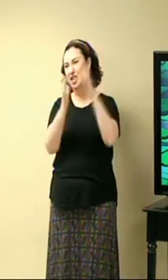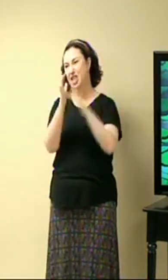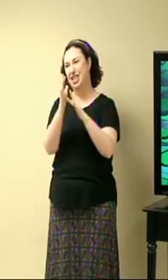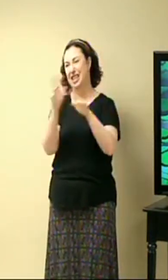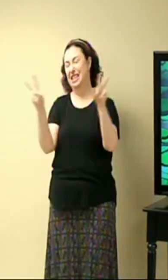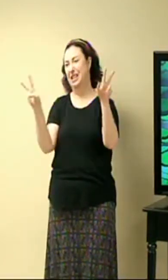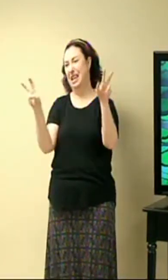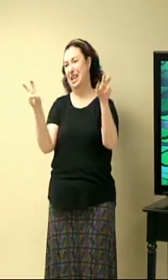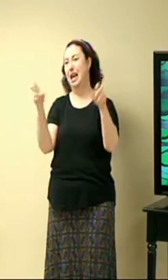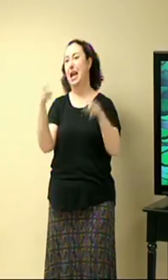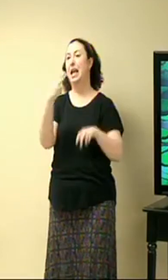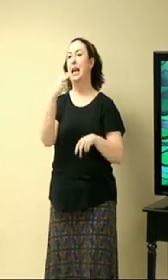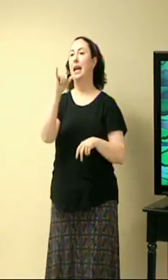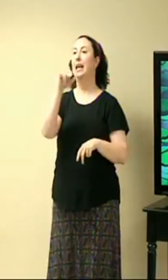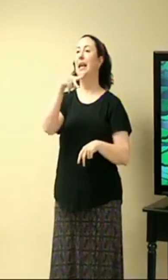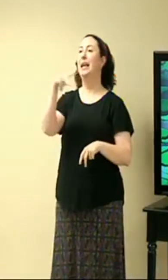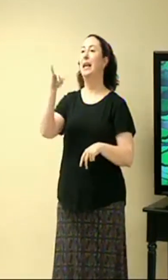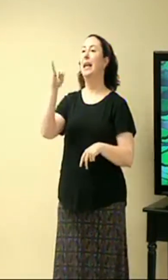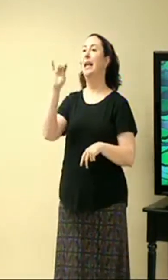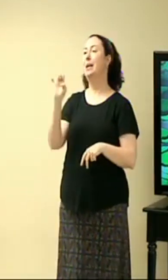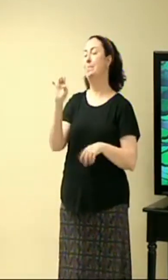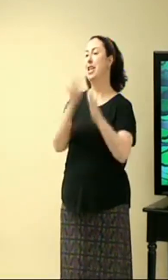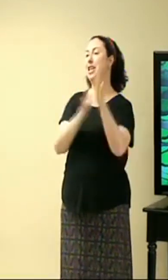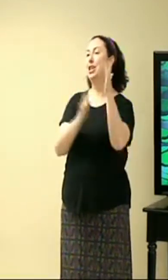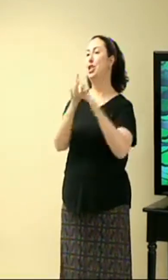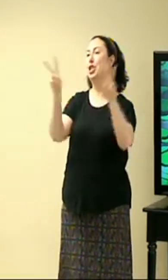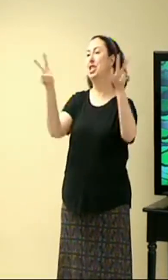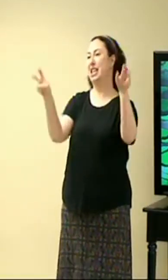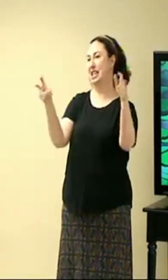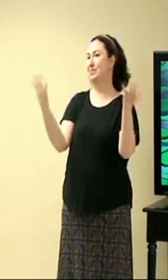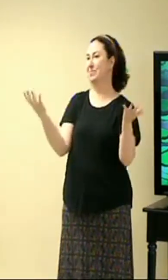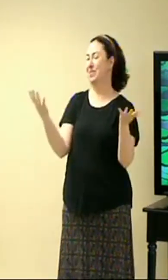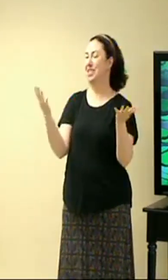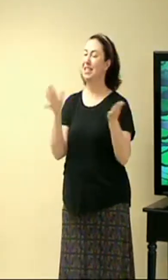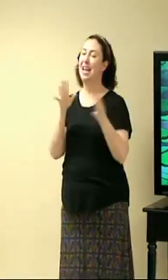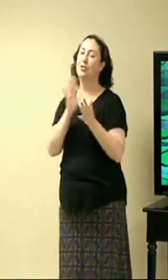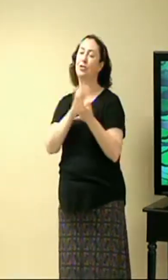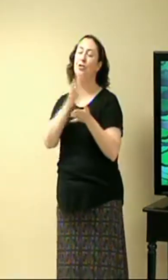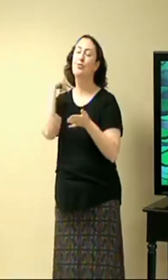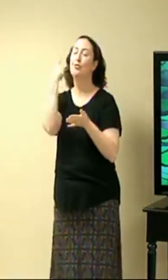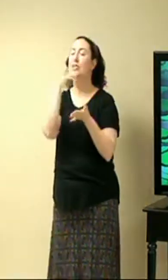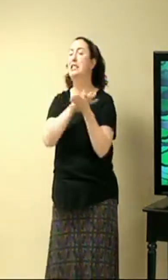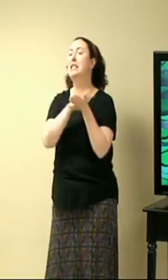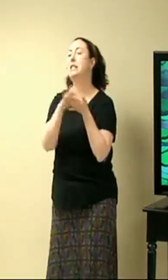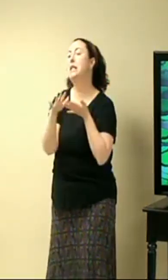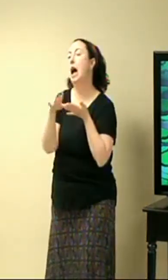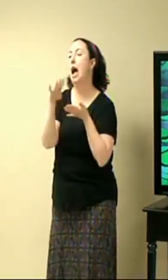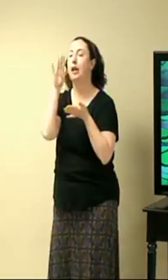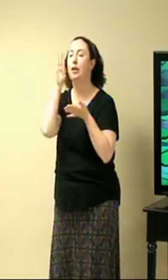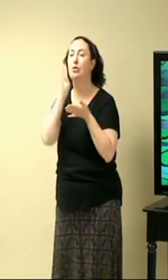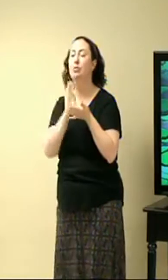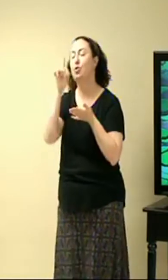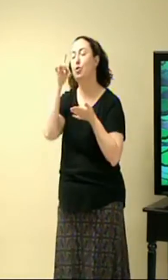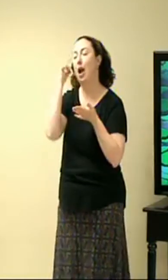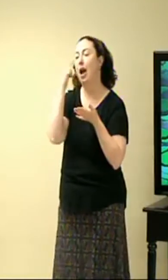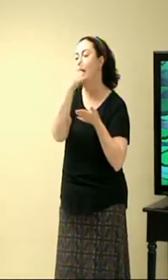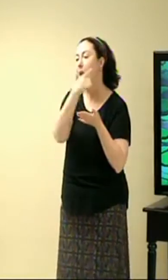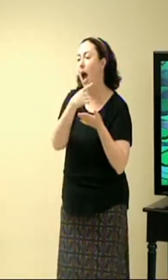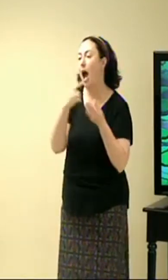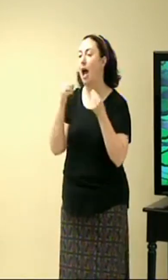He has nice brown eyes, usually has flowing brown hair, and he would fit in the 1970s. He probably would have been the